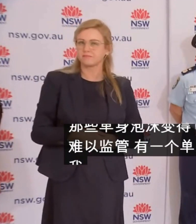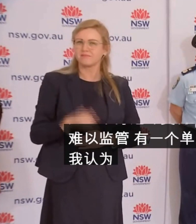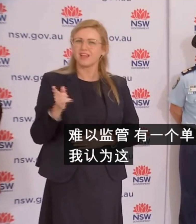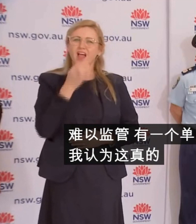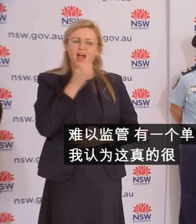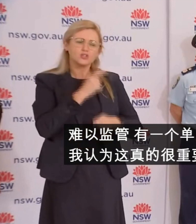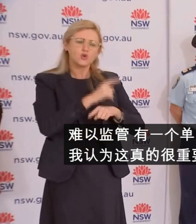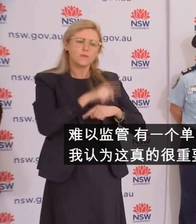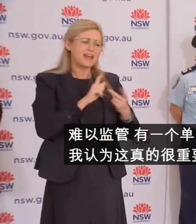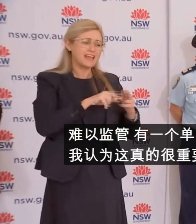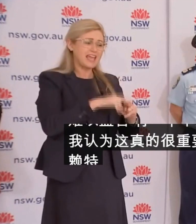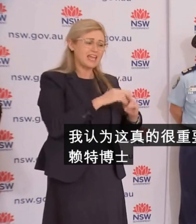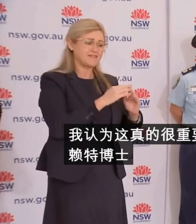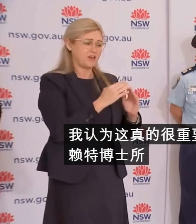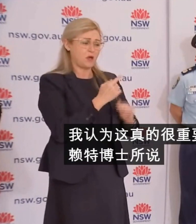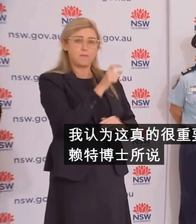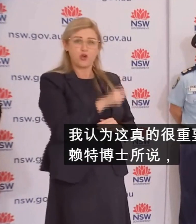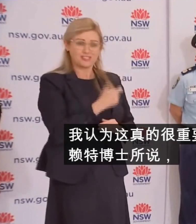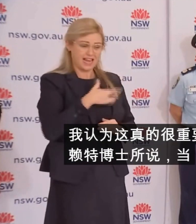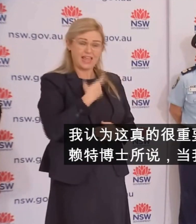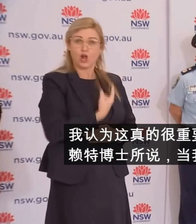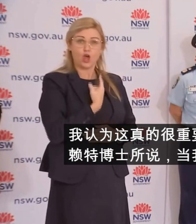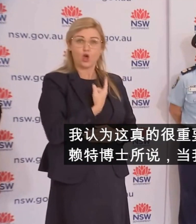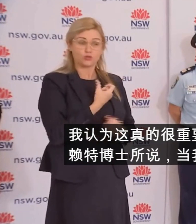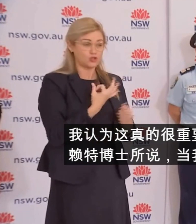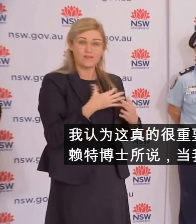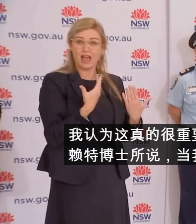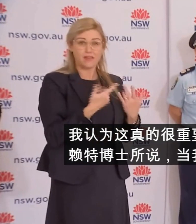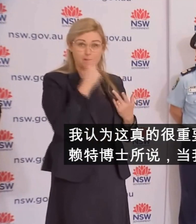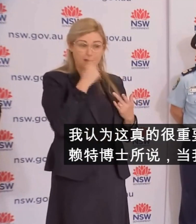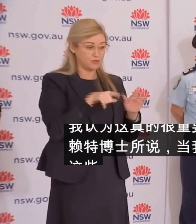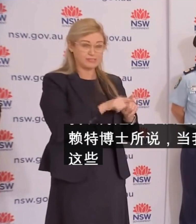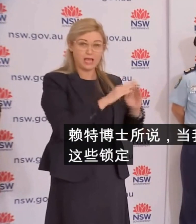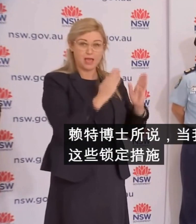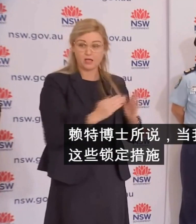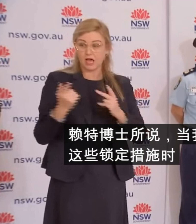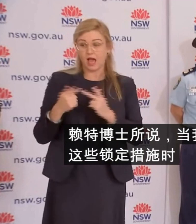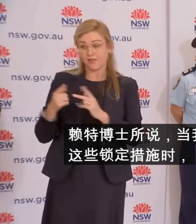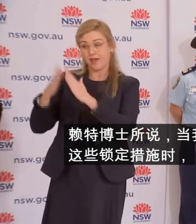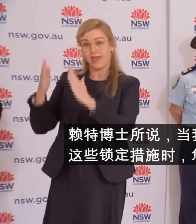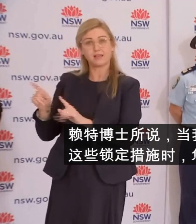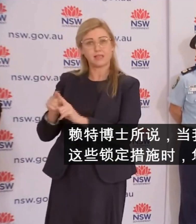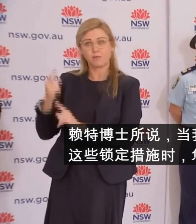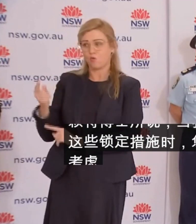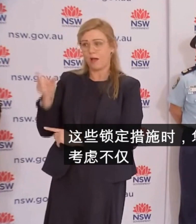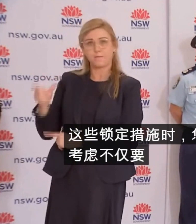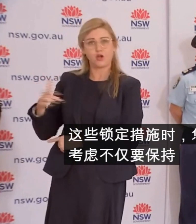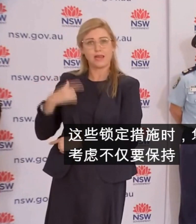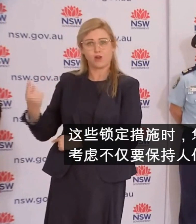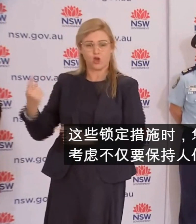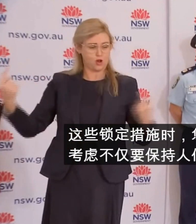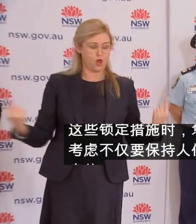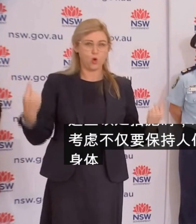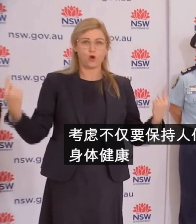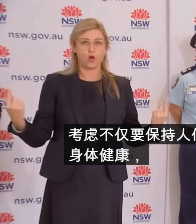bubble? Well, look, I think it's really important, as Dr. Wright said, that when we are considering these lockdown measures, you also have to consider not